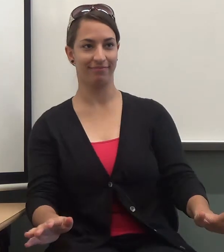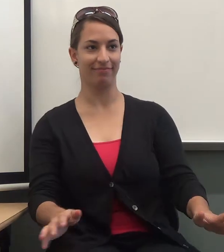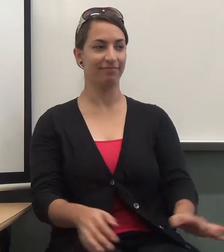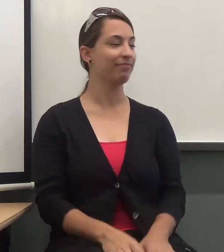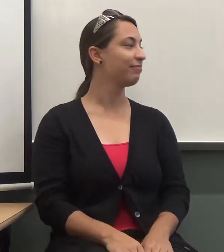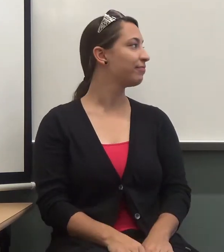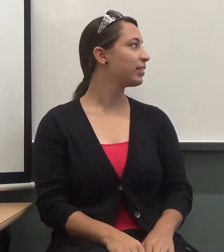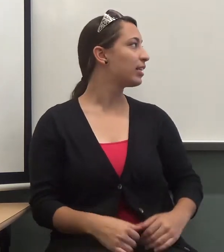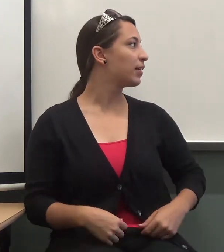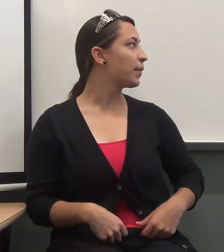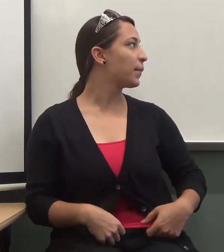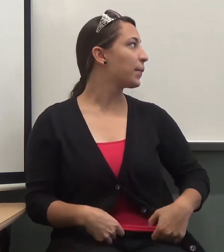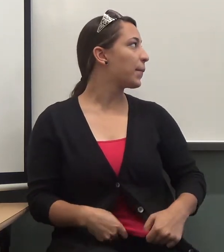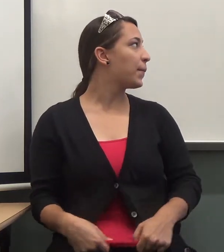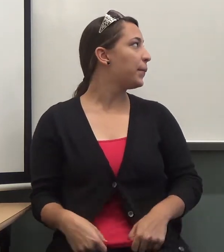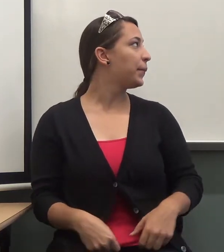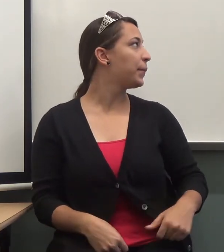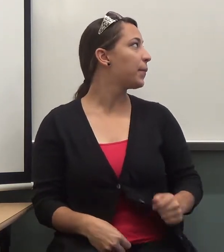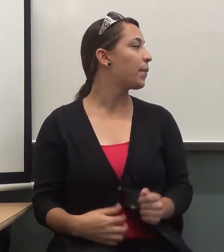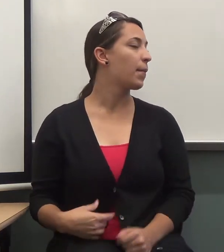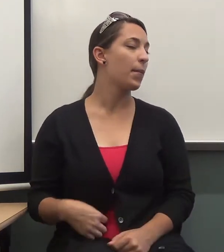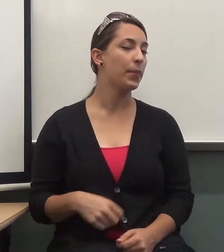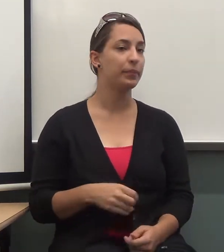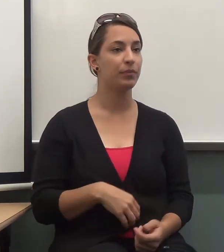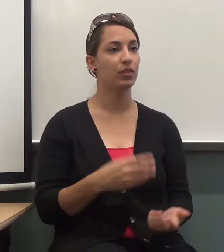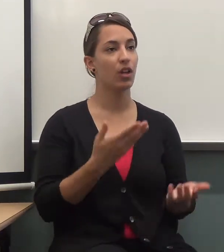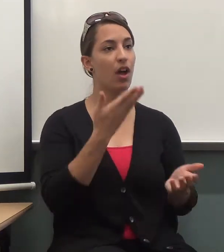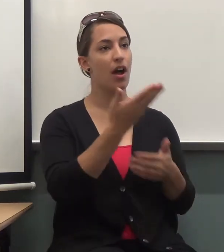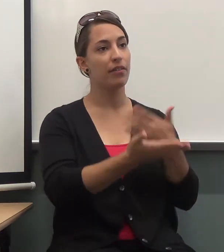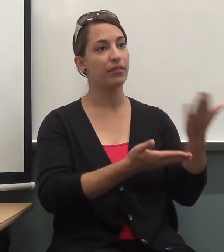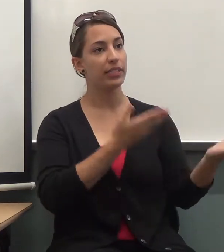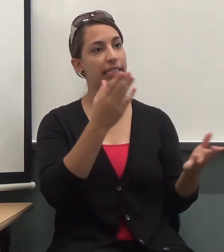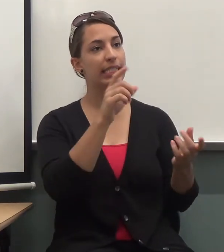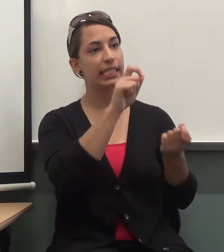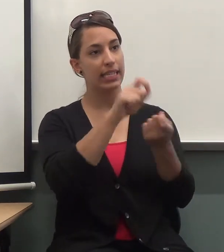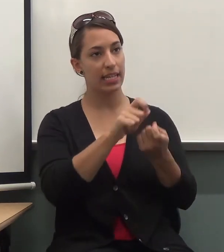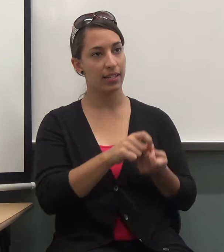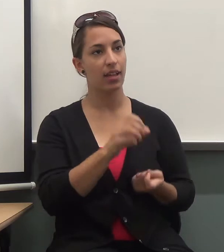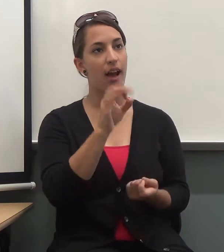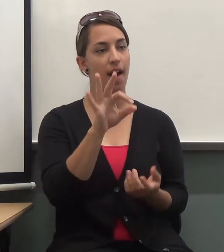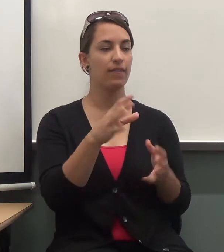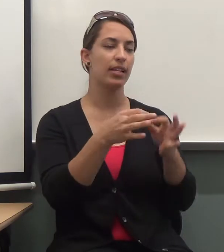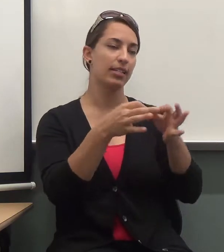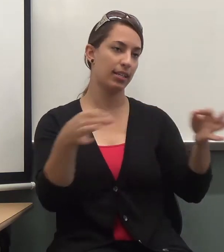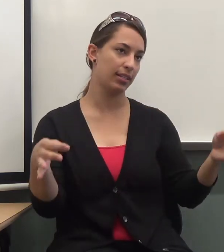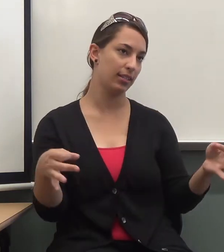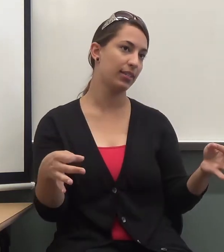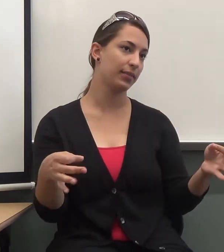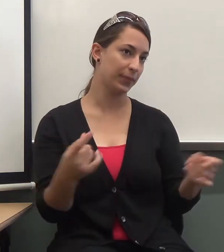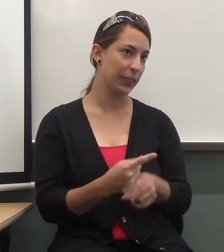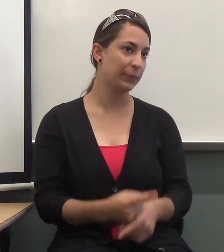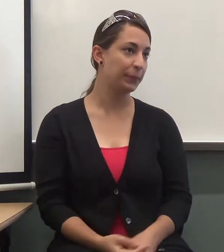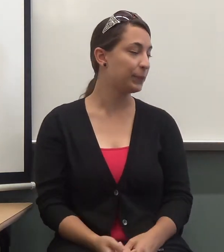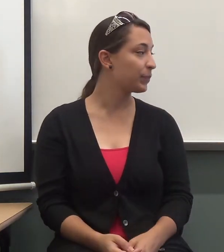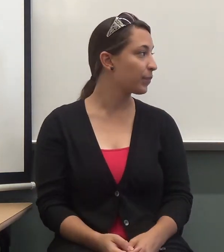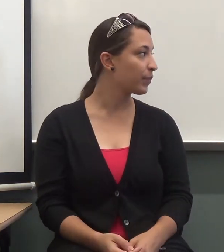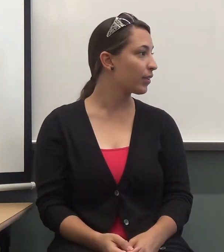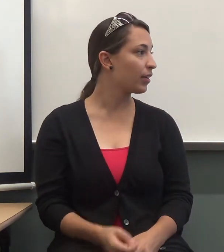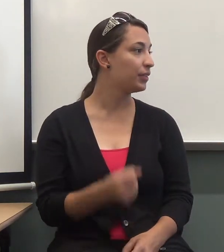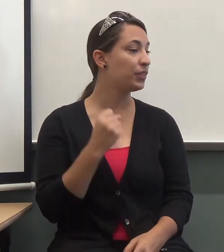Yeah. Okay, it offers the details of a sentence. Right? So here we are. So if we're going to offer the